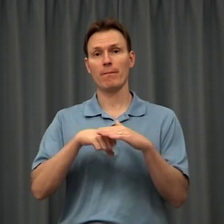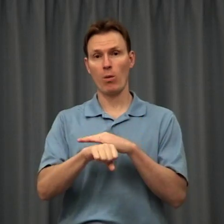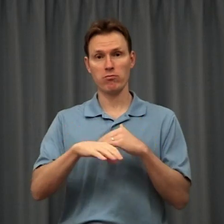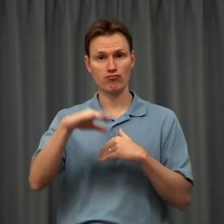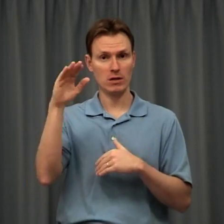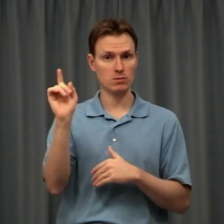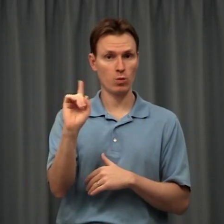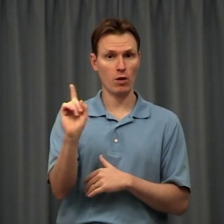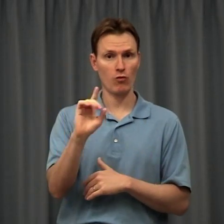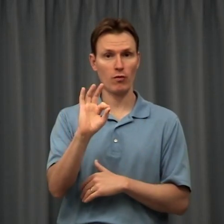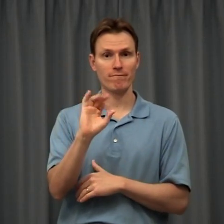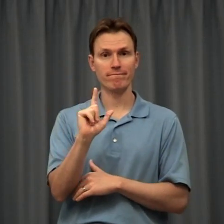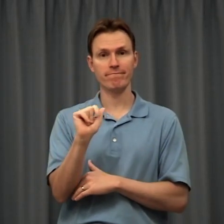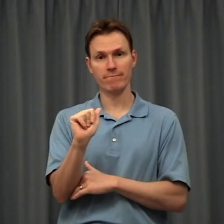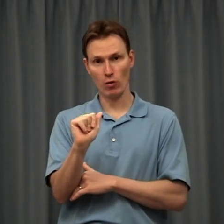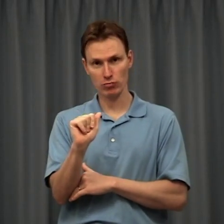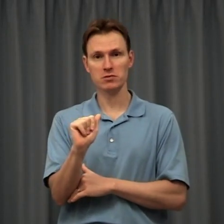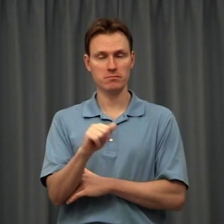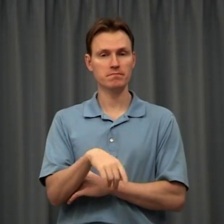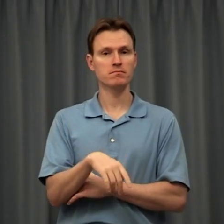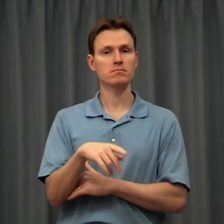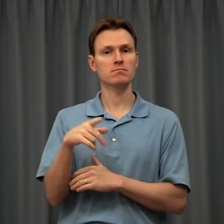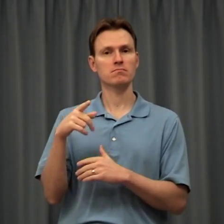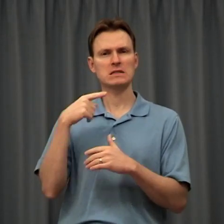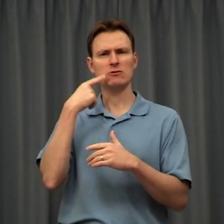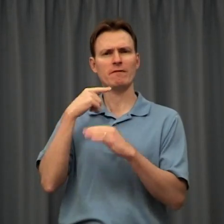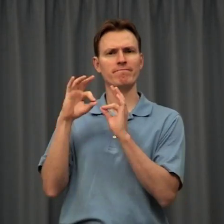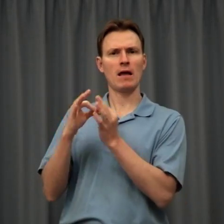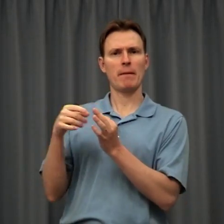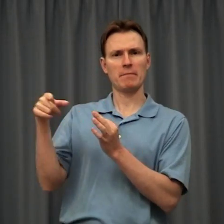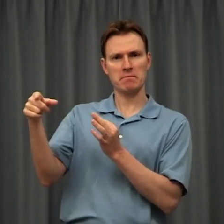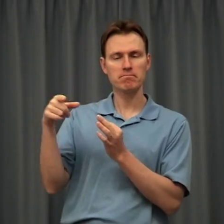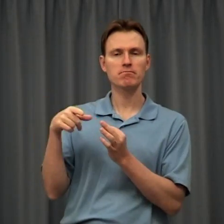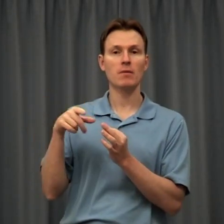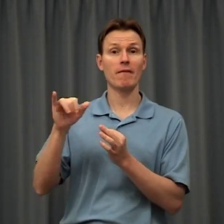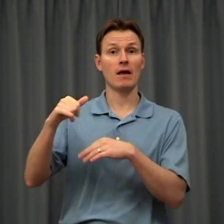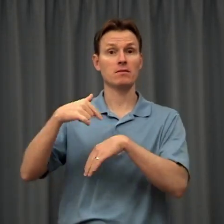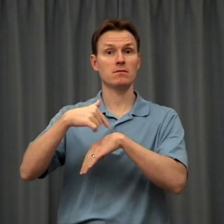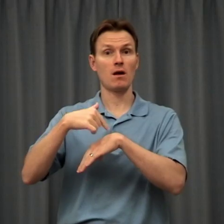myself. I was born and raised in Florida in a hearing family.